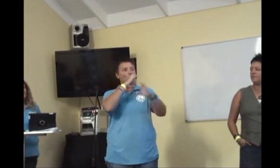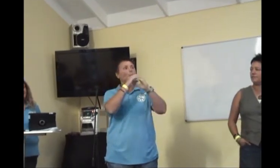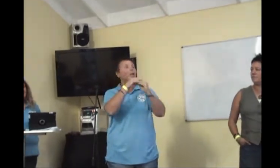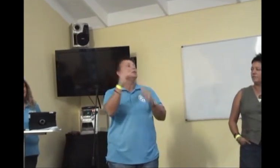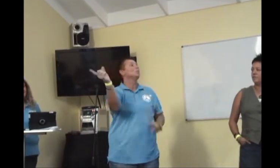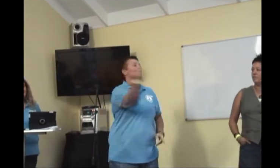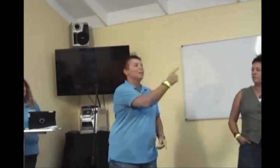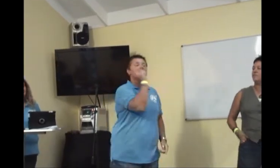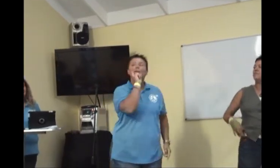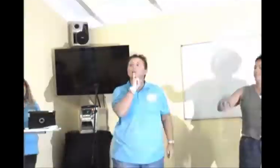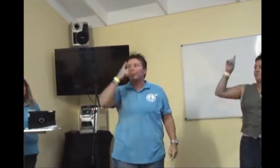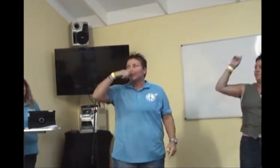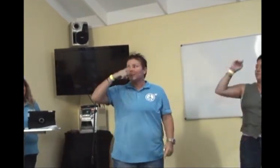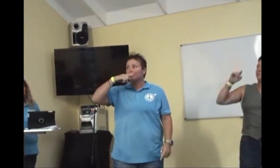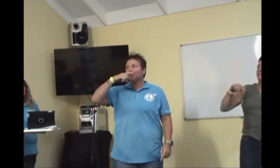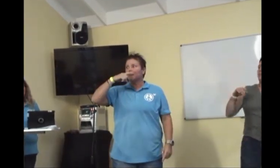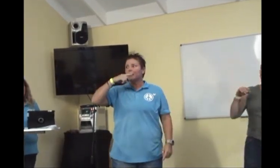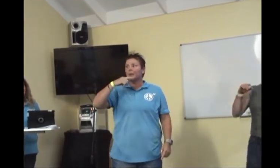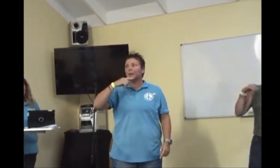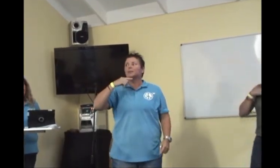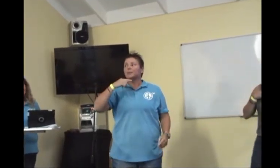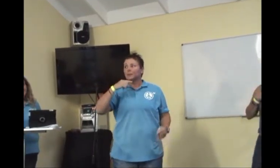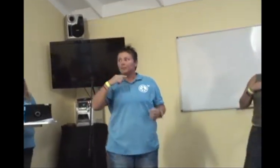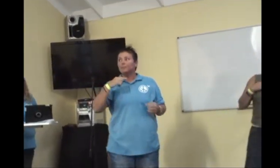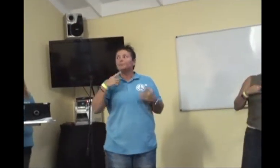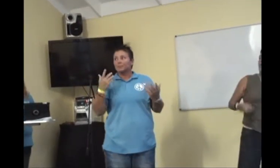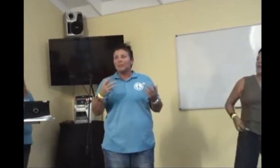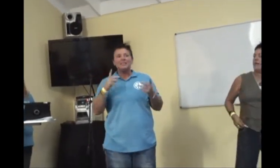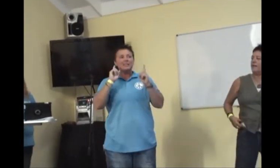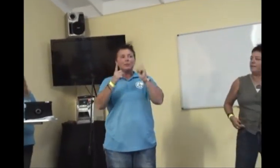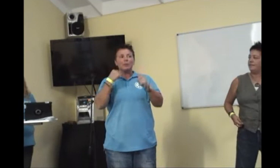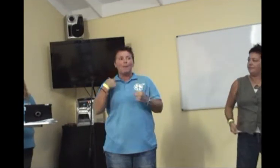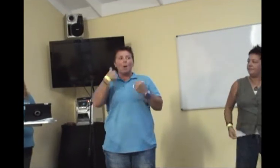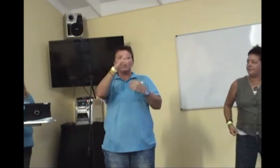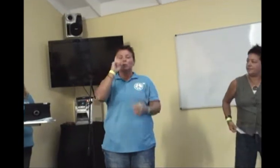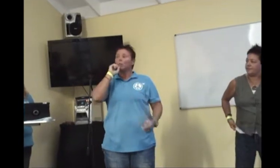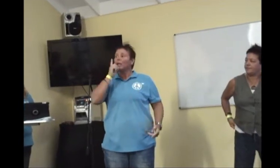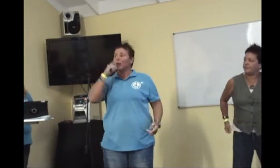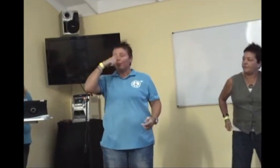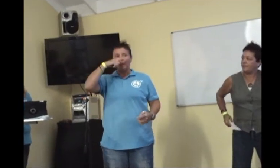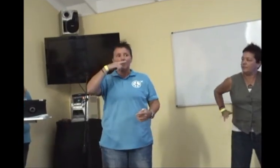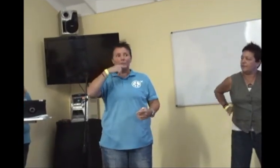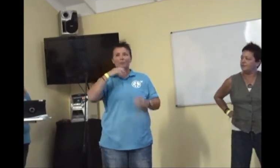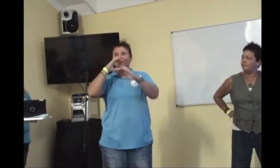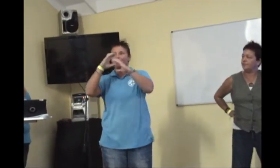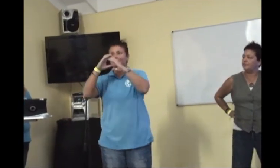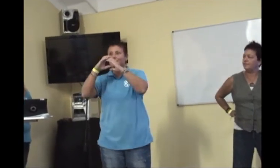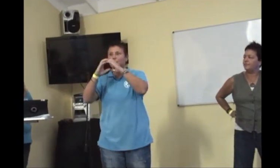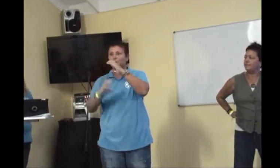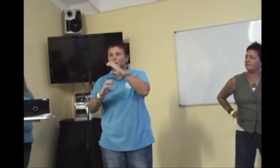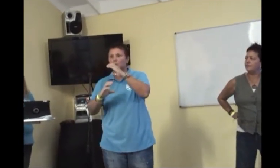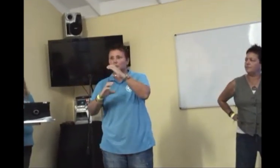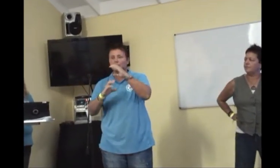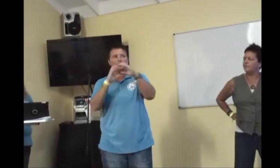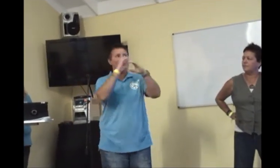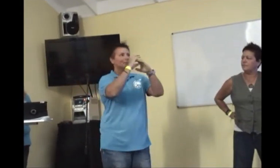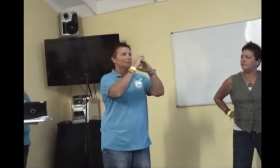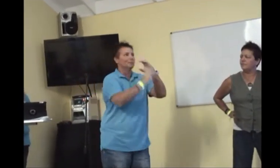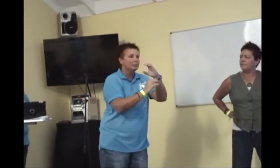you can actually communicate with all hearing people, can communicate with deaf people. Sometimes when I go to hearing people and I go to communicate,